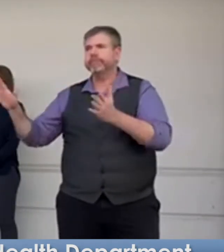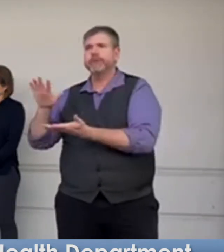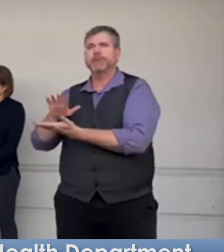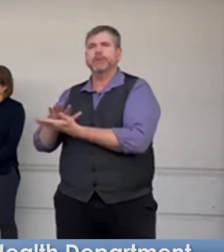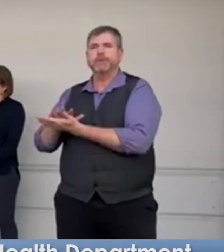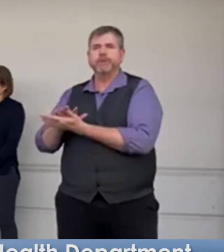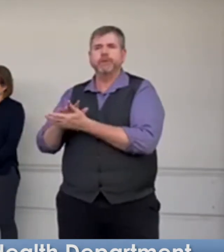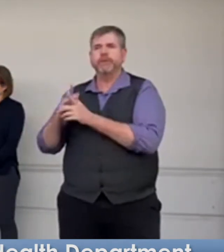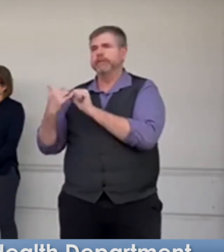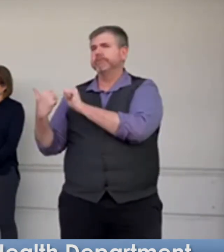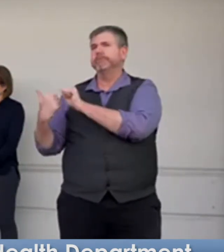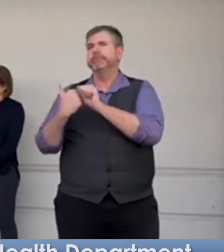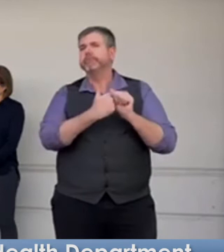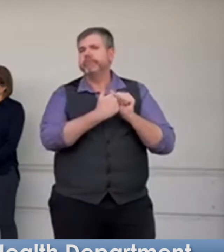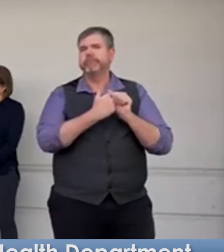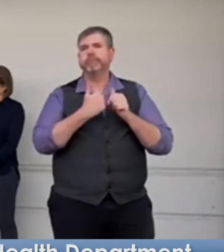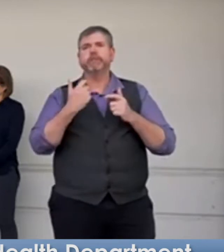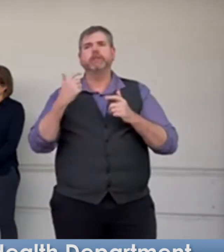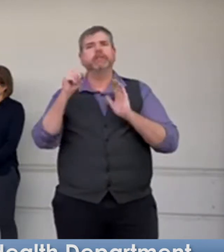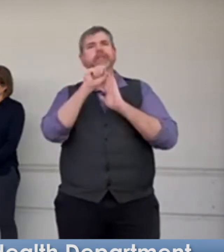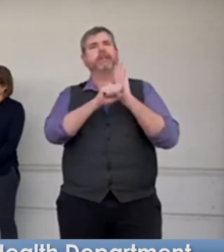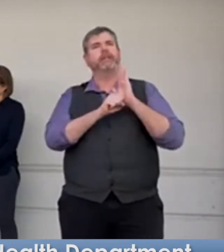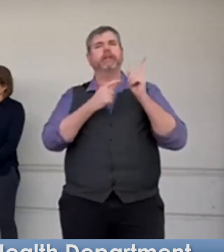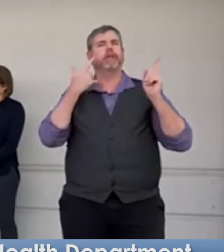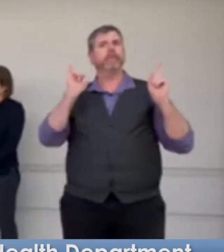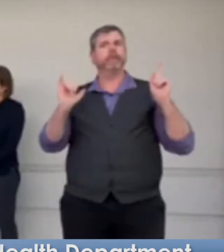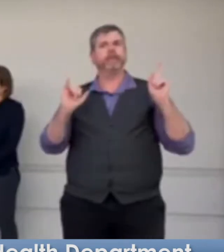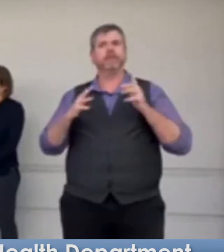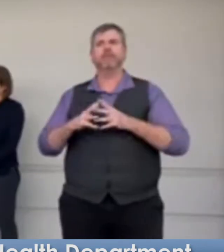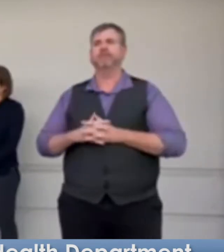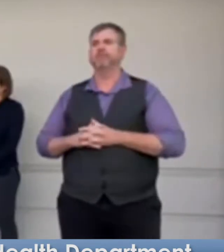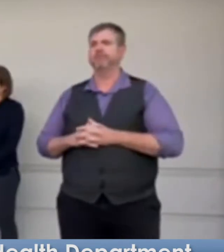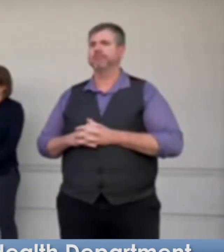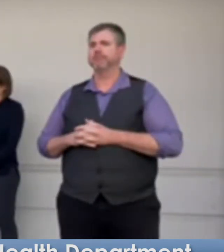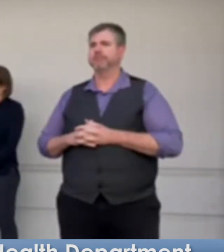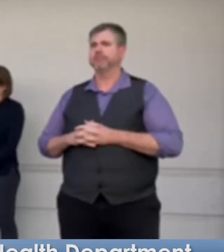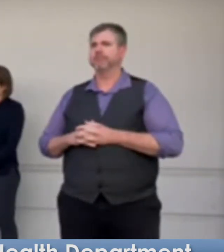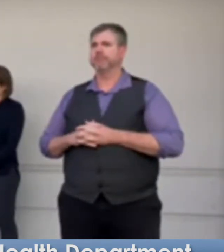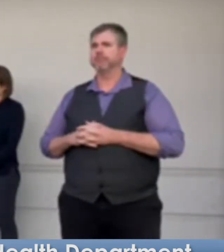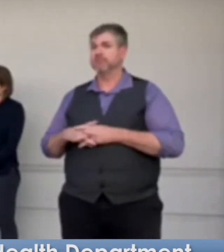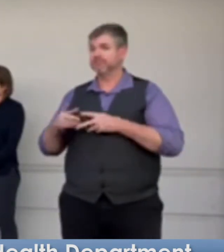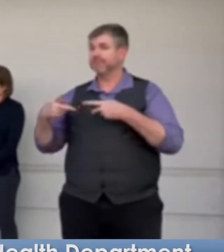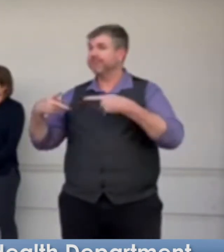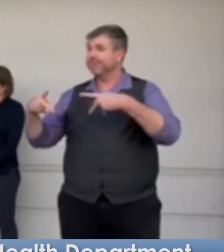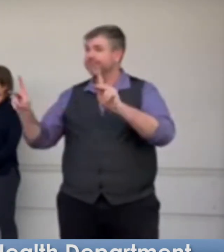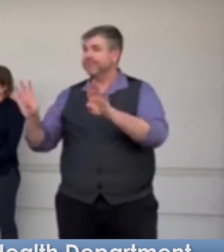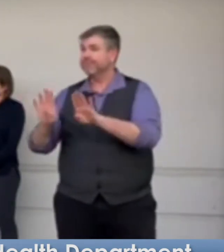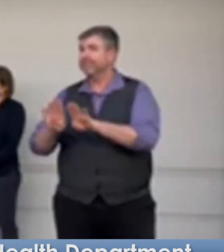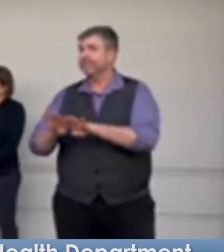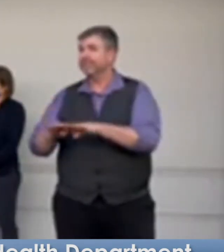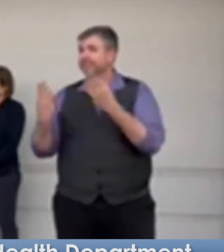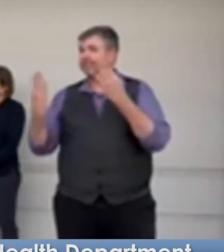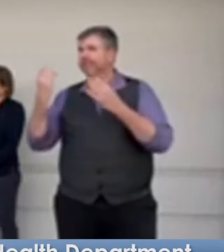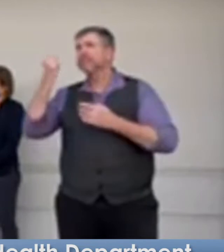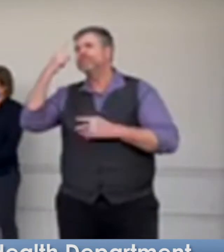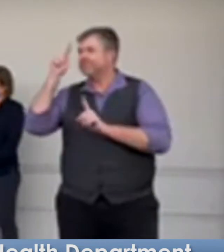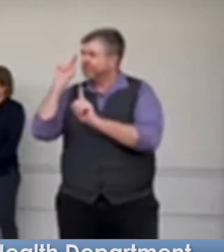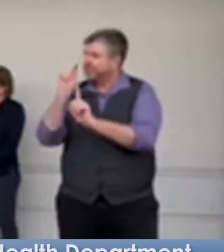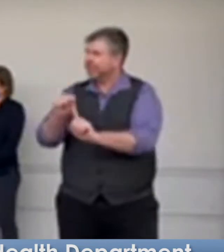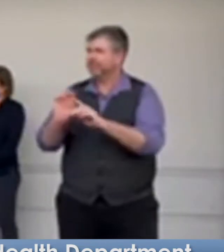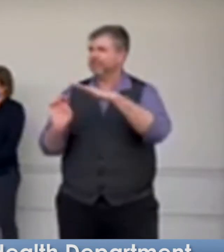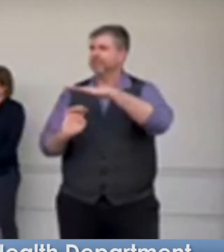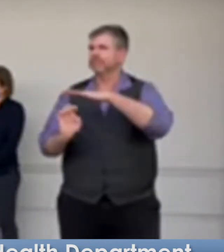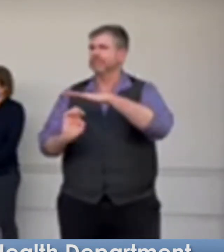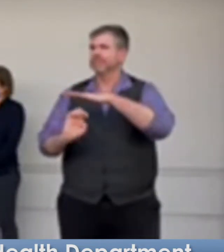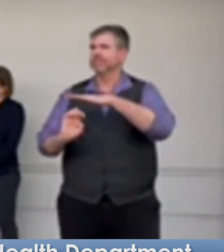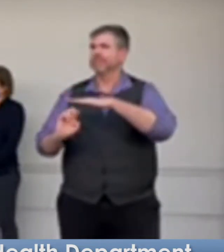guidance that has been put together. That's only for elementary schools. And so that process, which we had in place, will once again